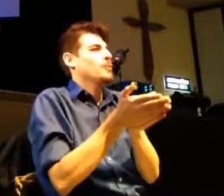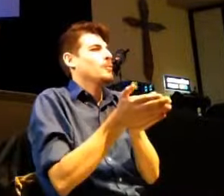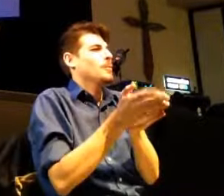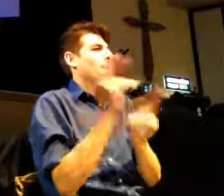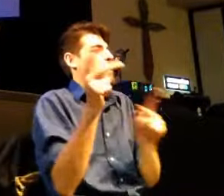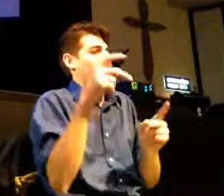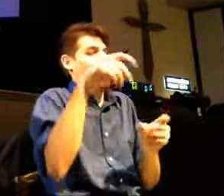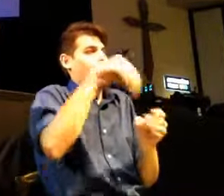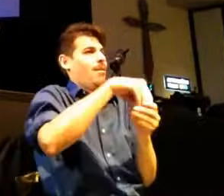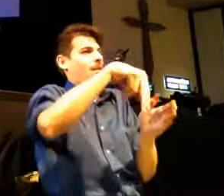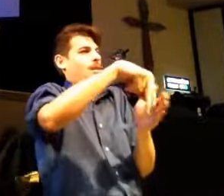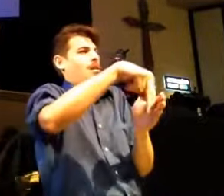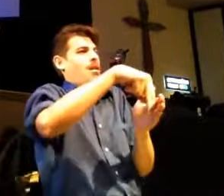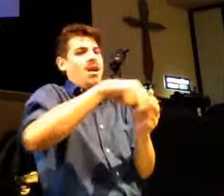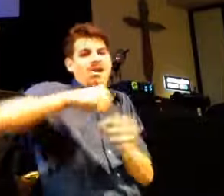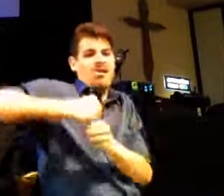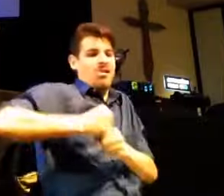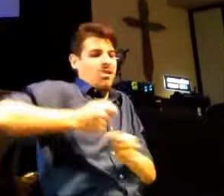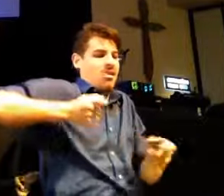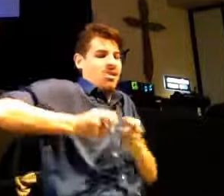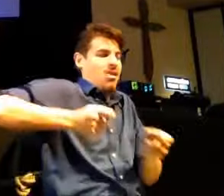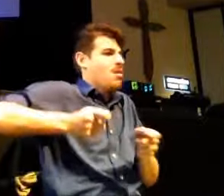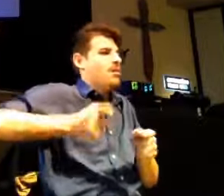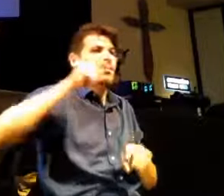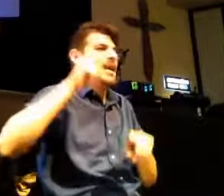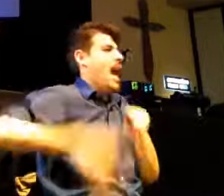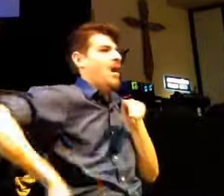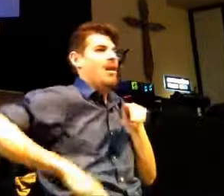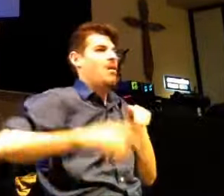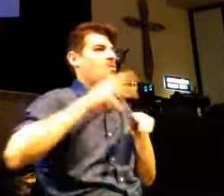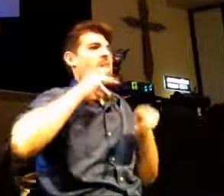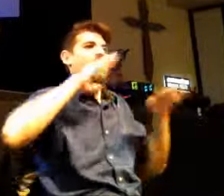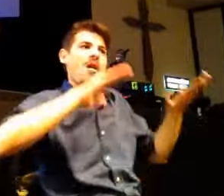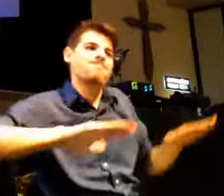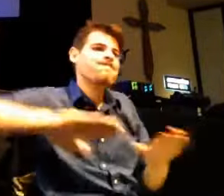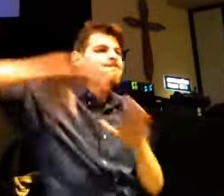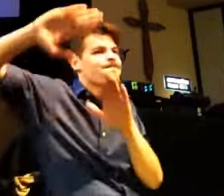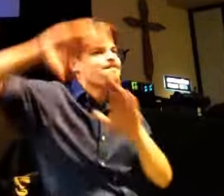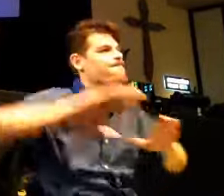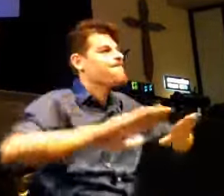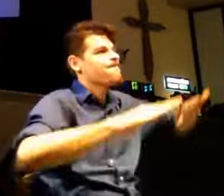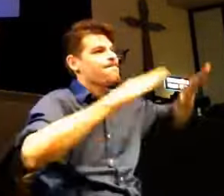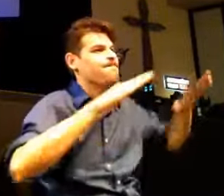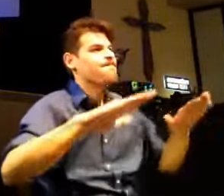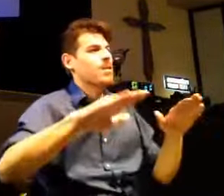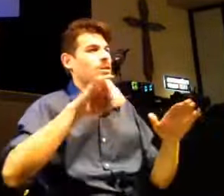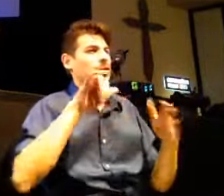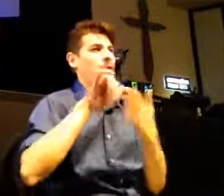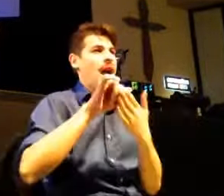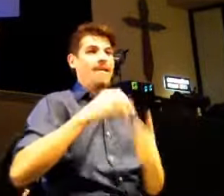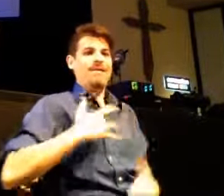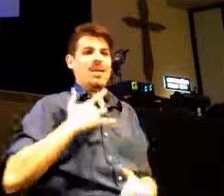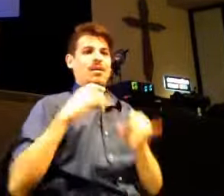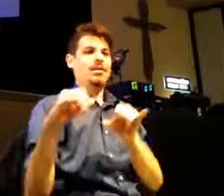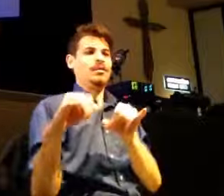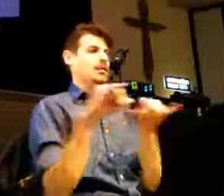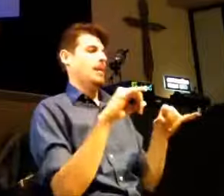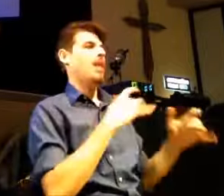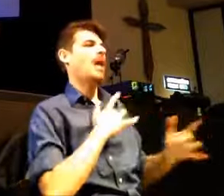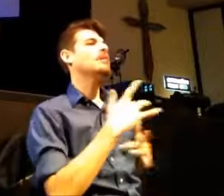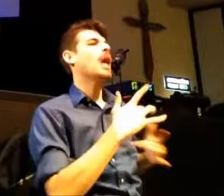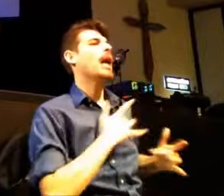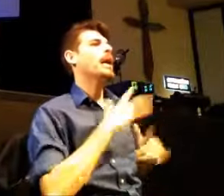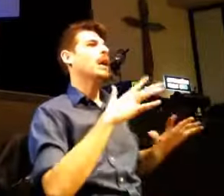is out of control, right? And that's when we feel anxiety. When we feel like we lose control over things that matter to